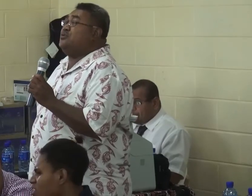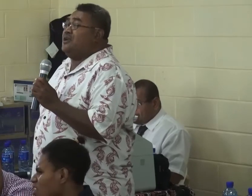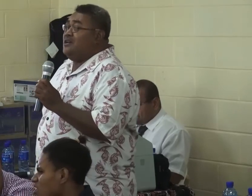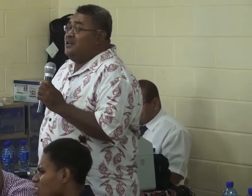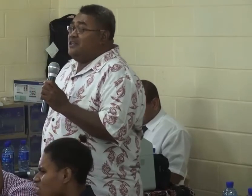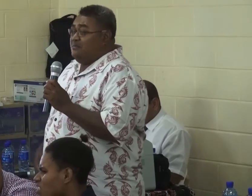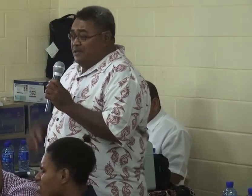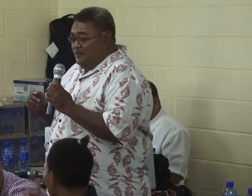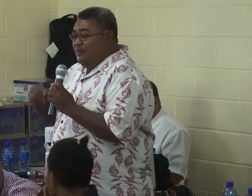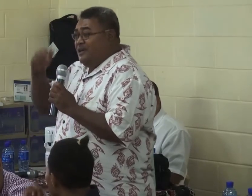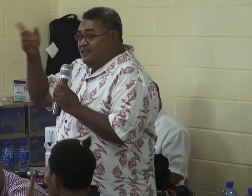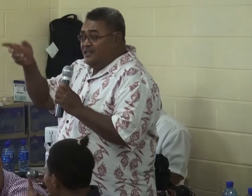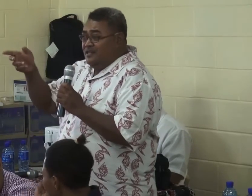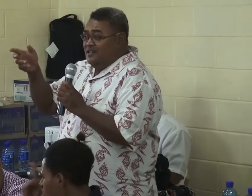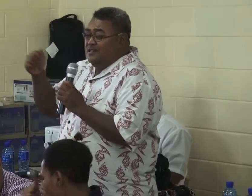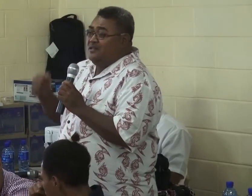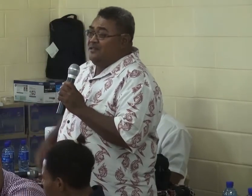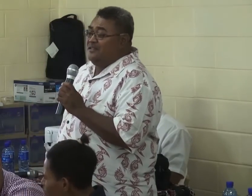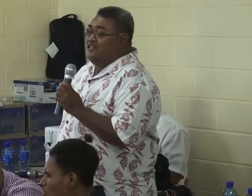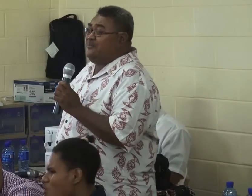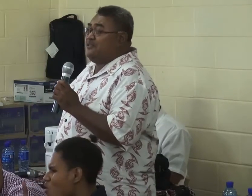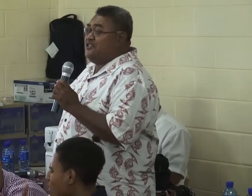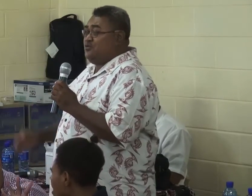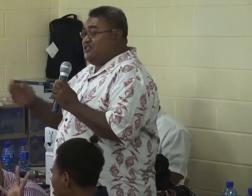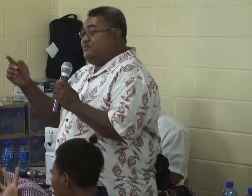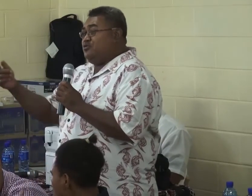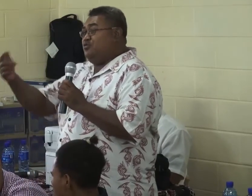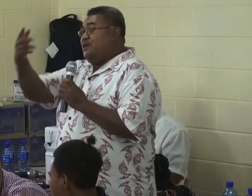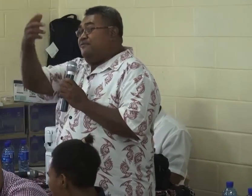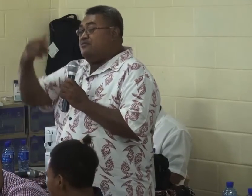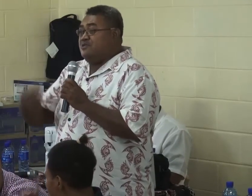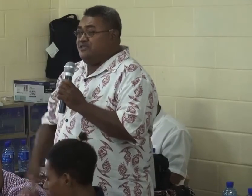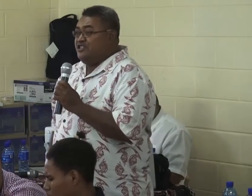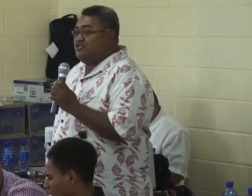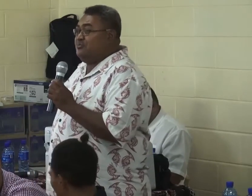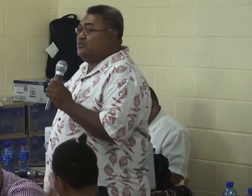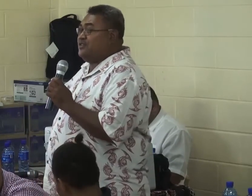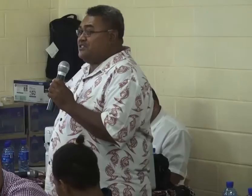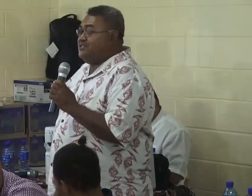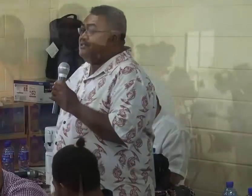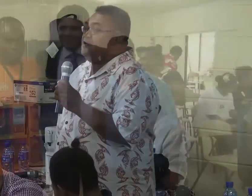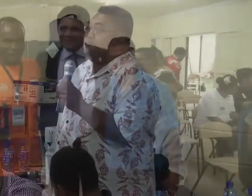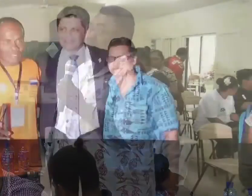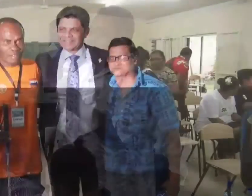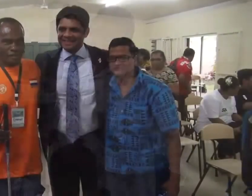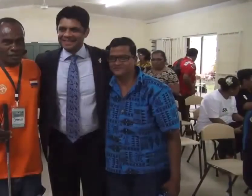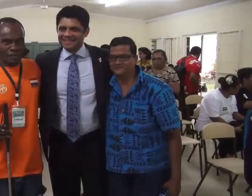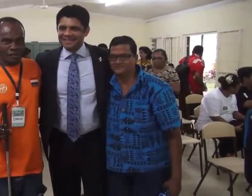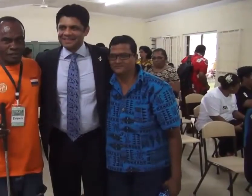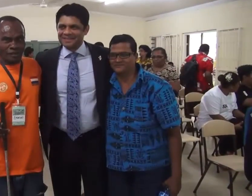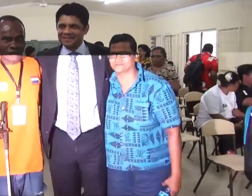vocational school. By then, the interpreters were supposed to come from the Ministry of Education.